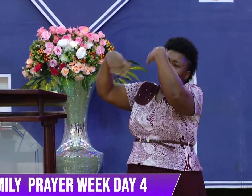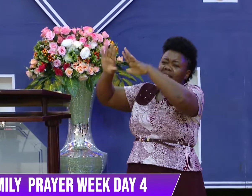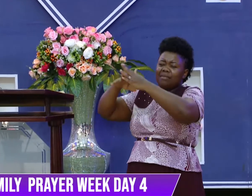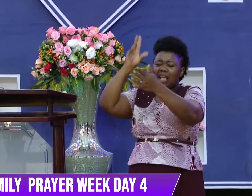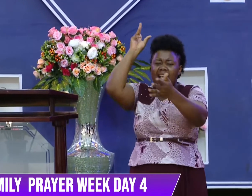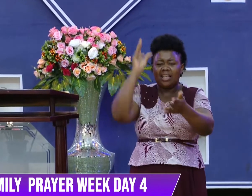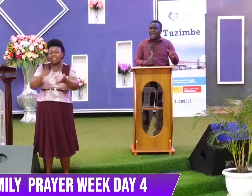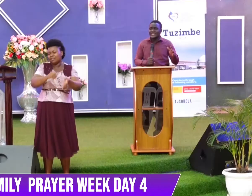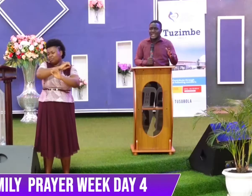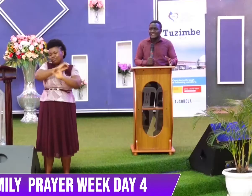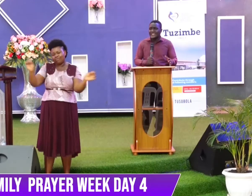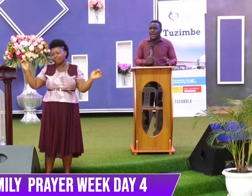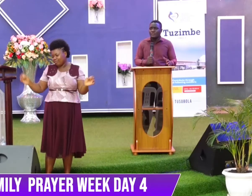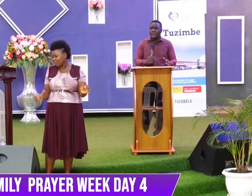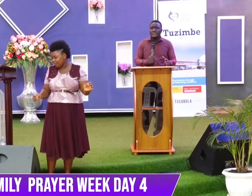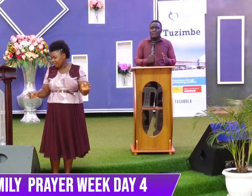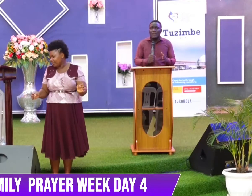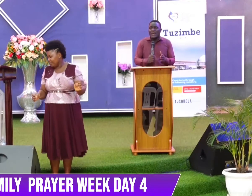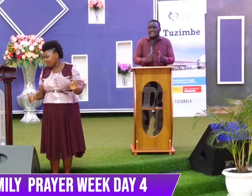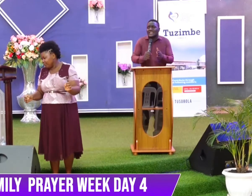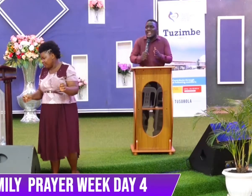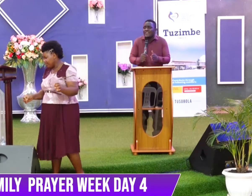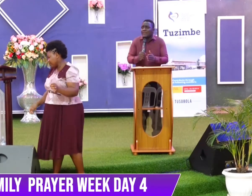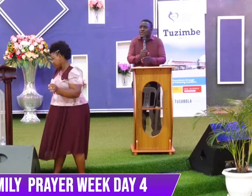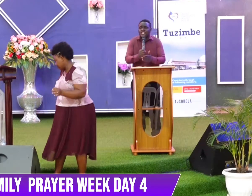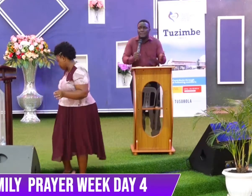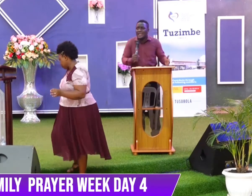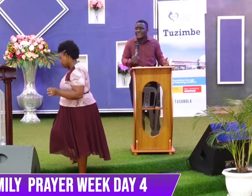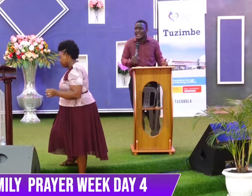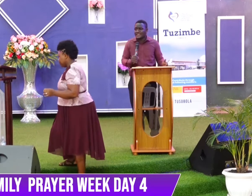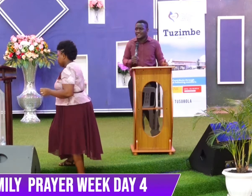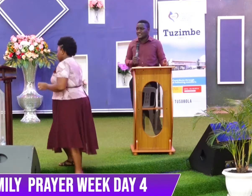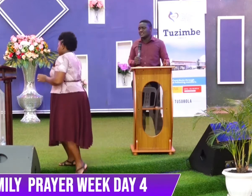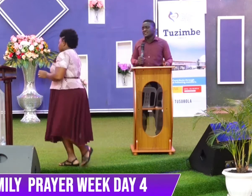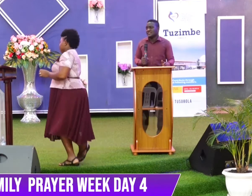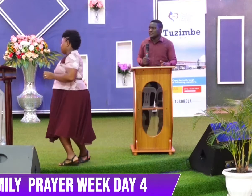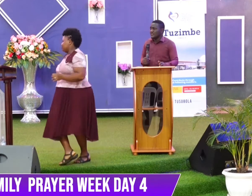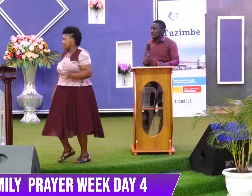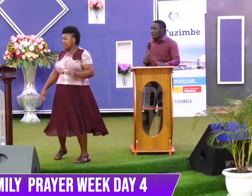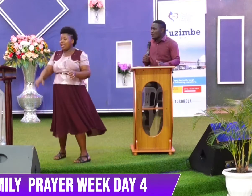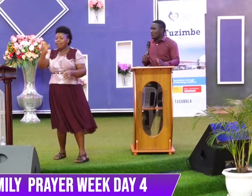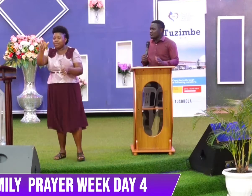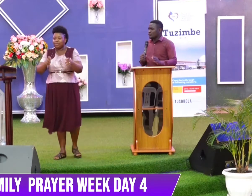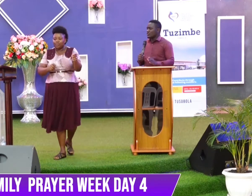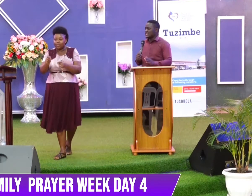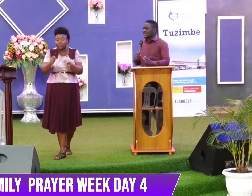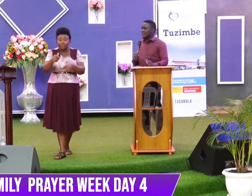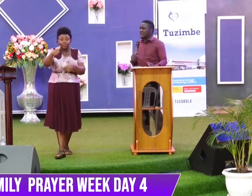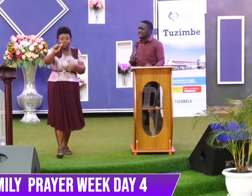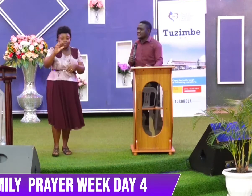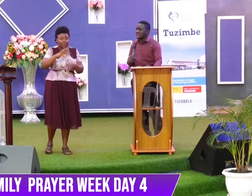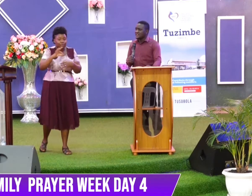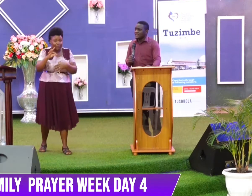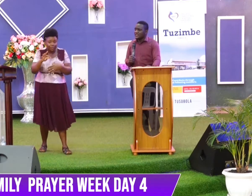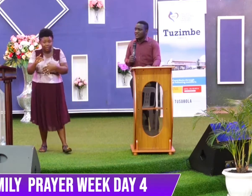But I cannot take my skirt down because I'm passing heaven. I'm not cheap like that. Who controls his